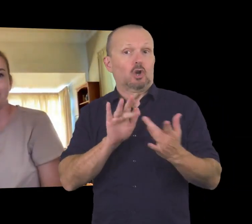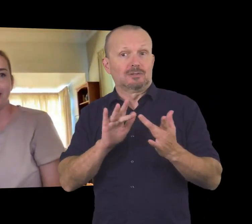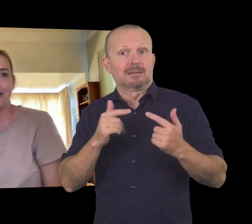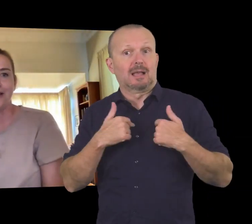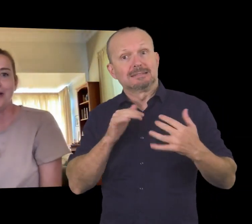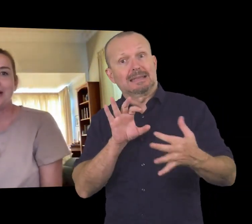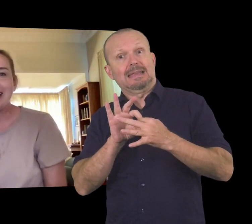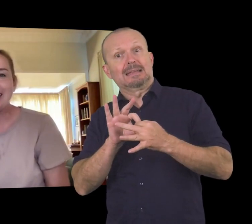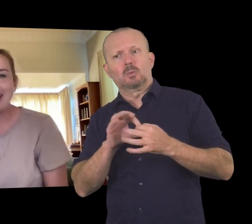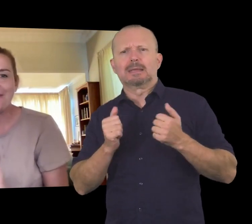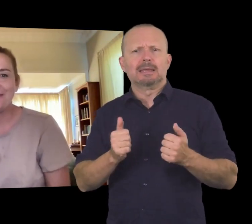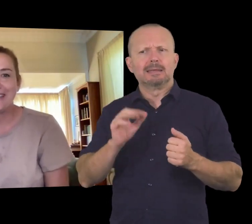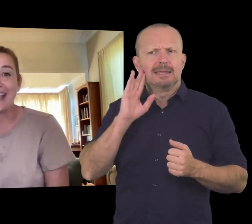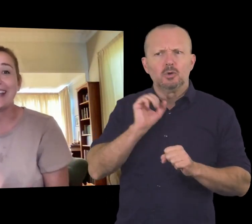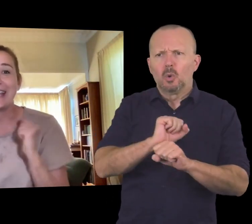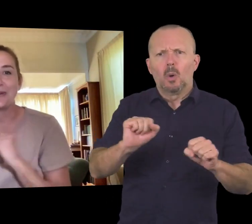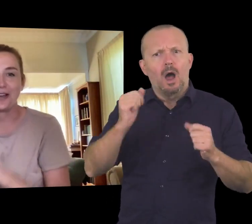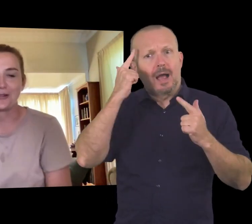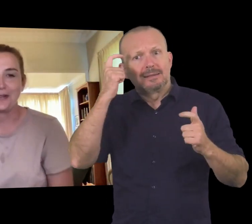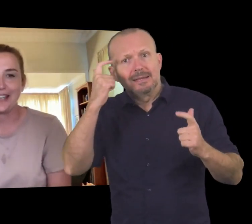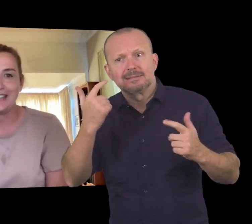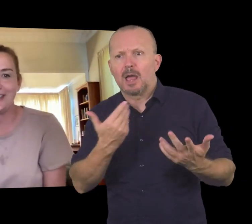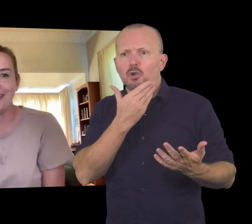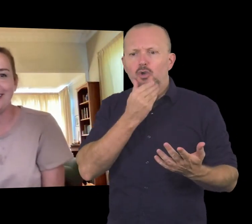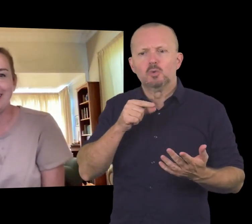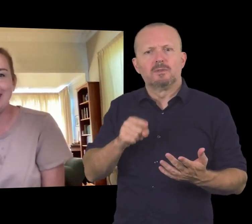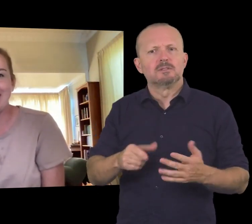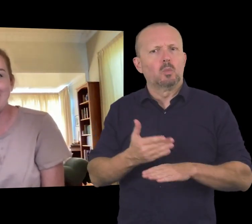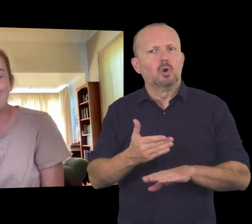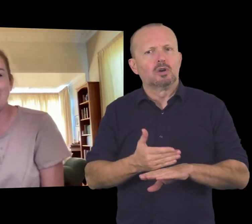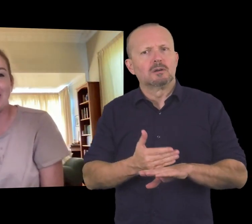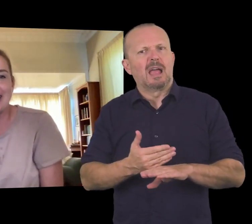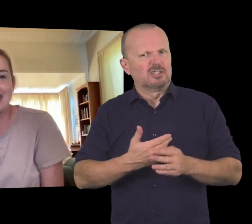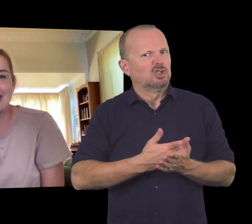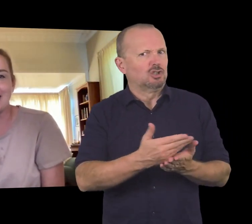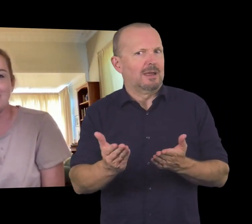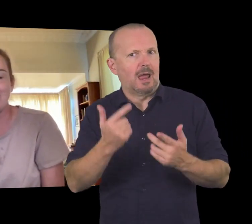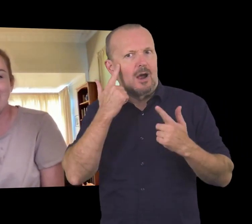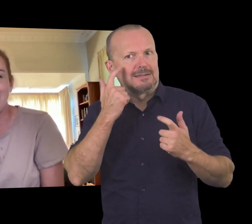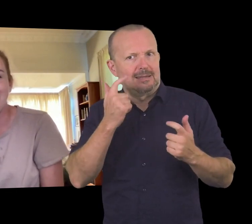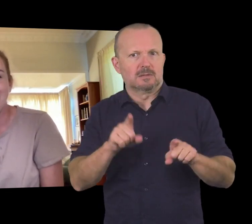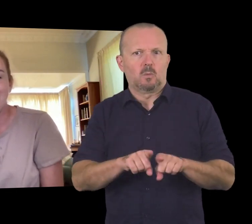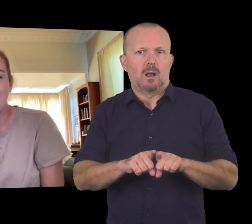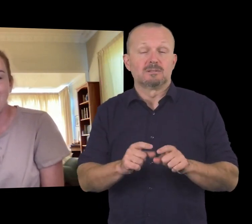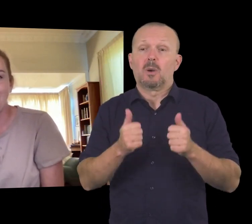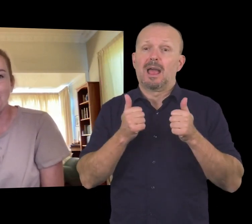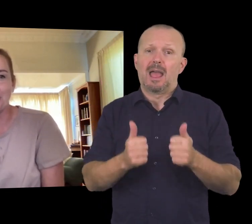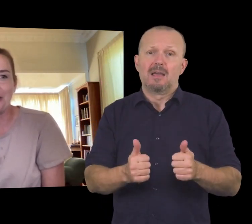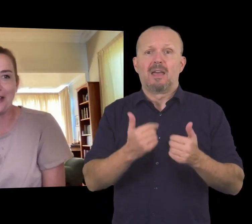that too. So please, yeah, connect with us. We're keen to hear your ideas and share